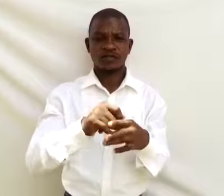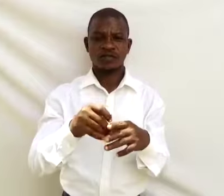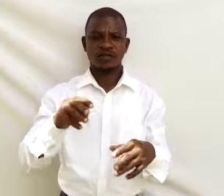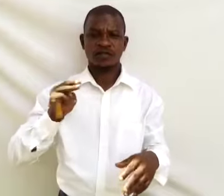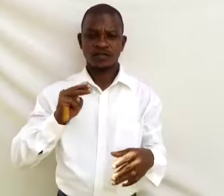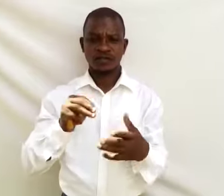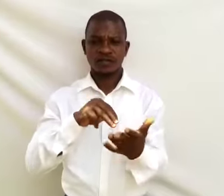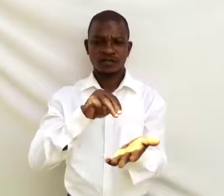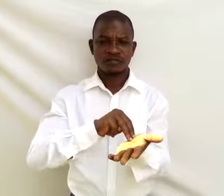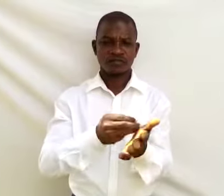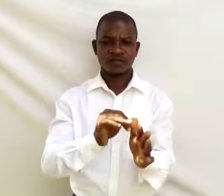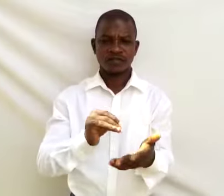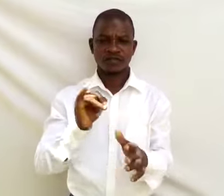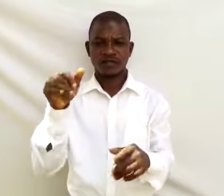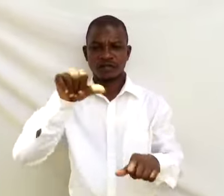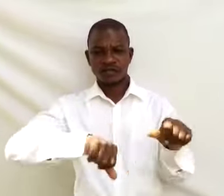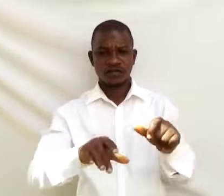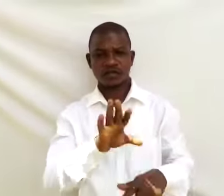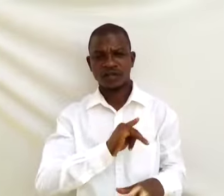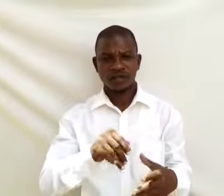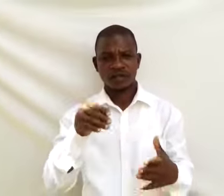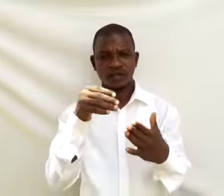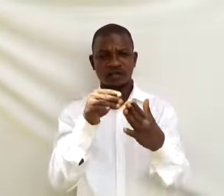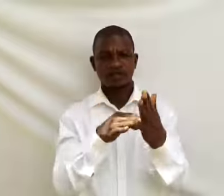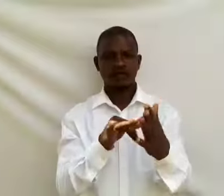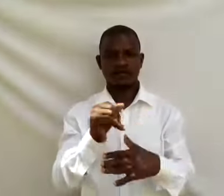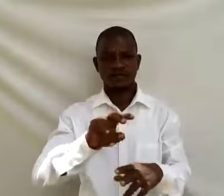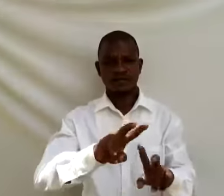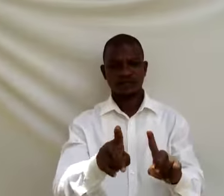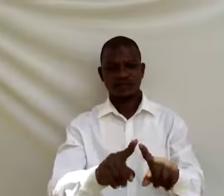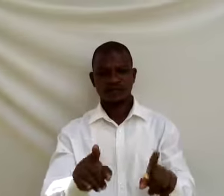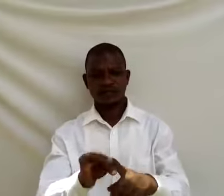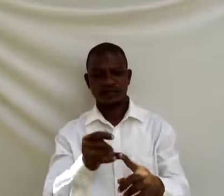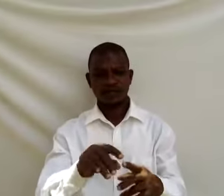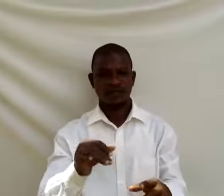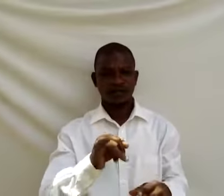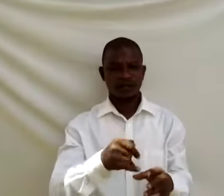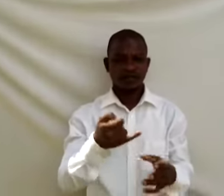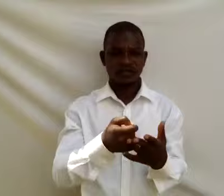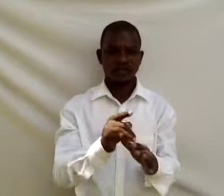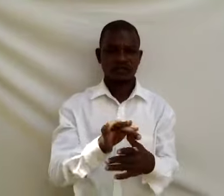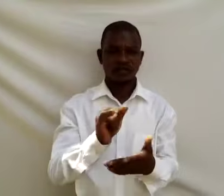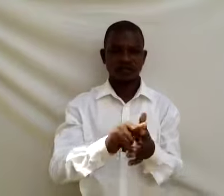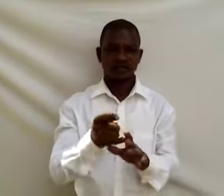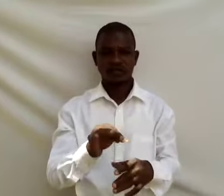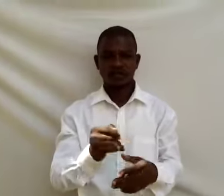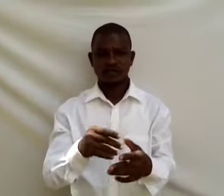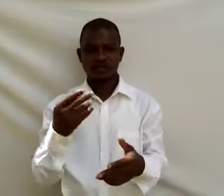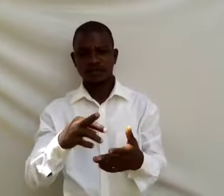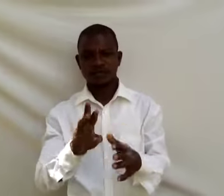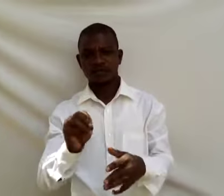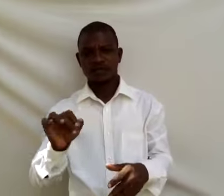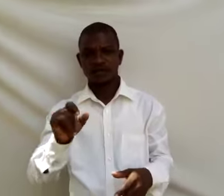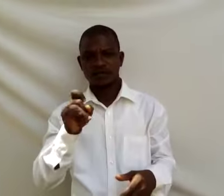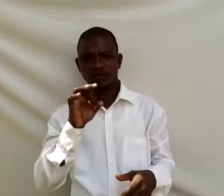it discovered, itemize the various instruments that can be used for culturing microorganisms in the